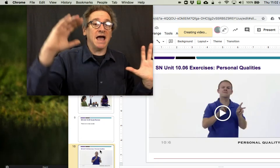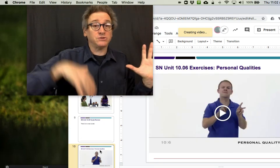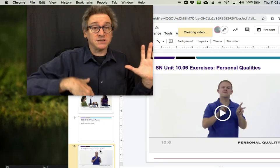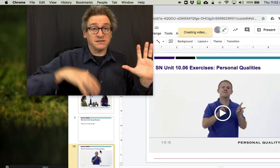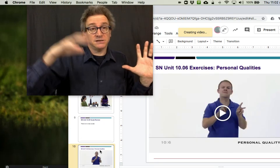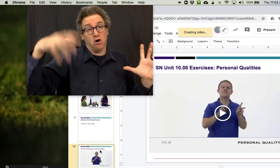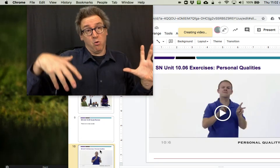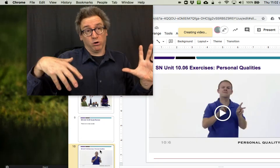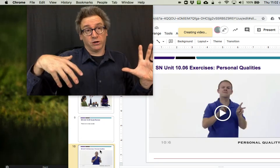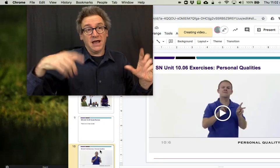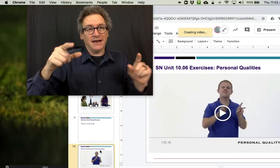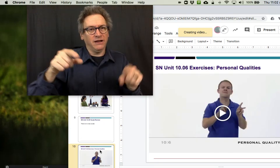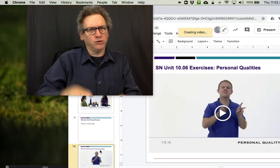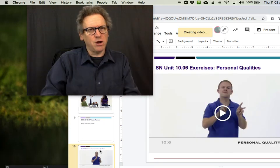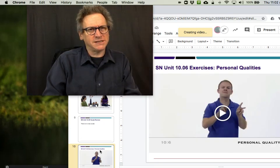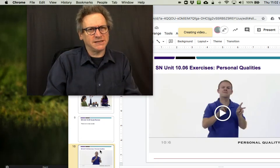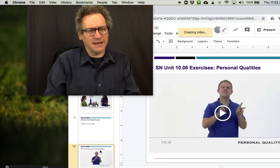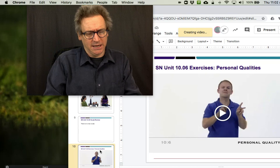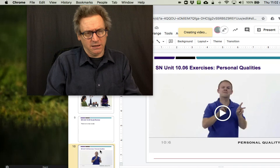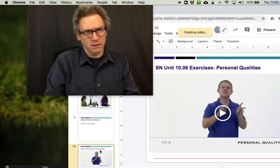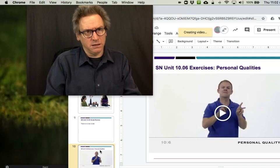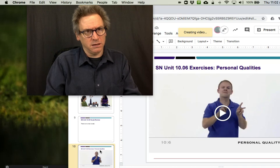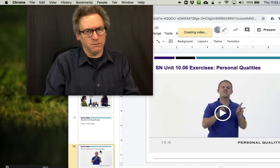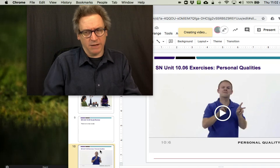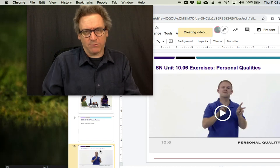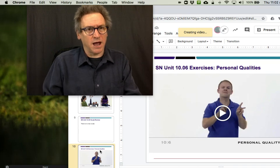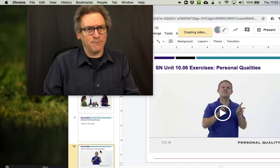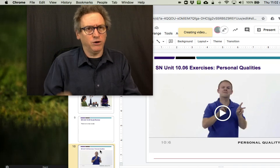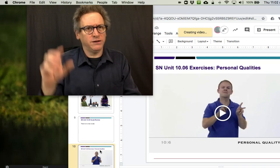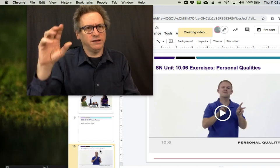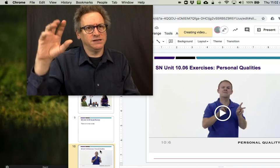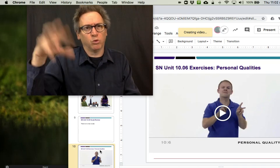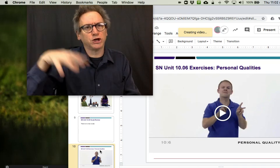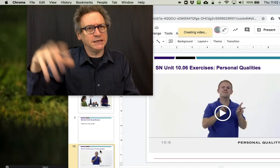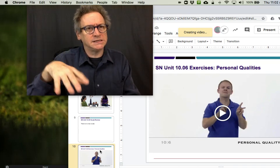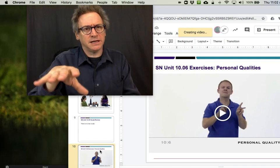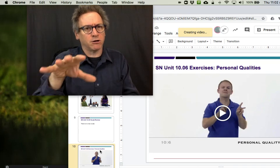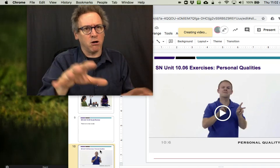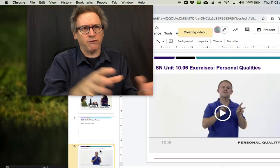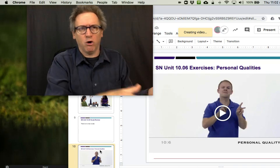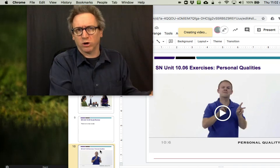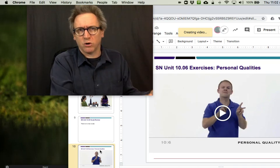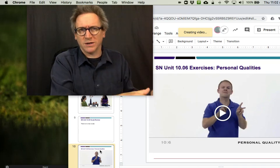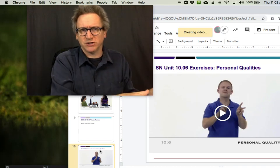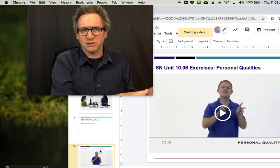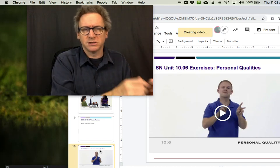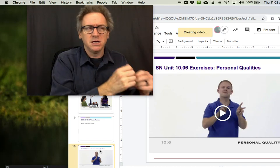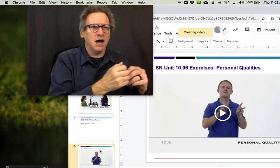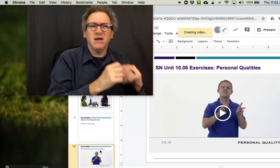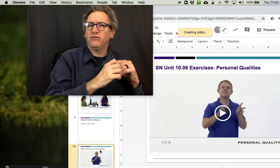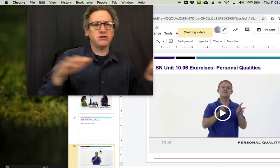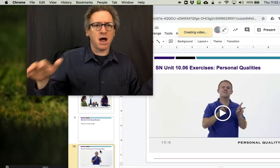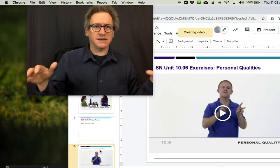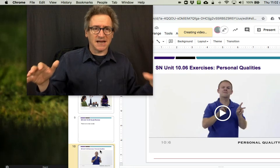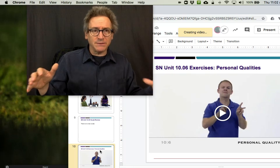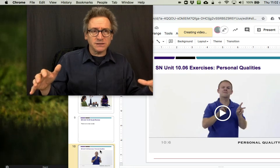The exercises, the homework, and you'll notice that in Blackboard, I put these worksheets that are all the homework questions.